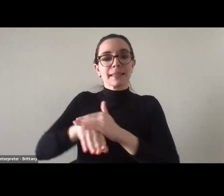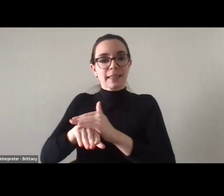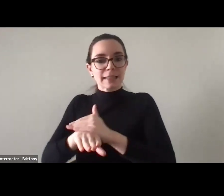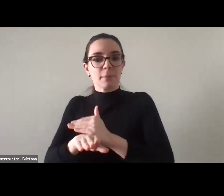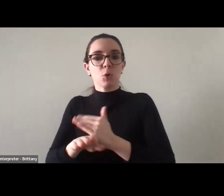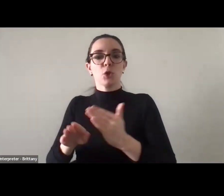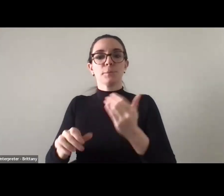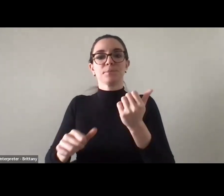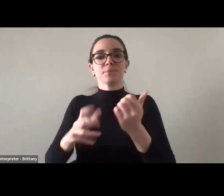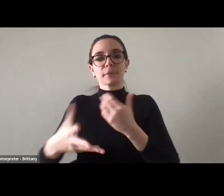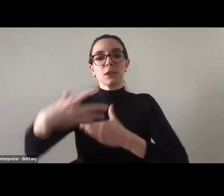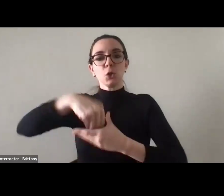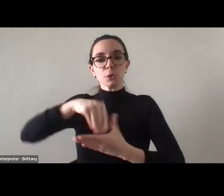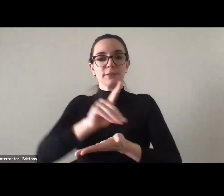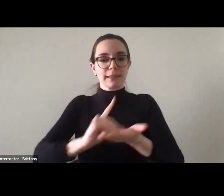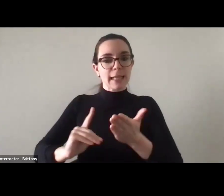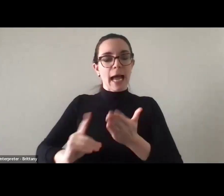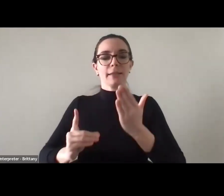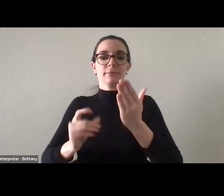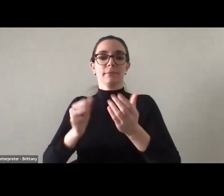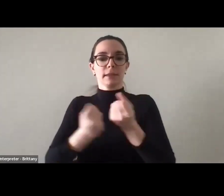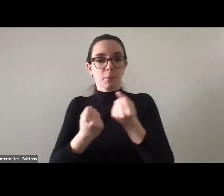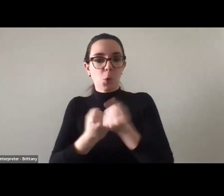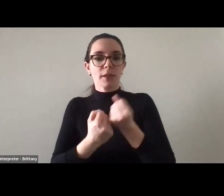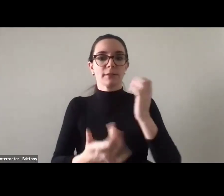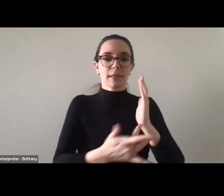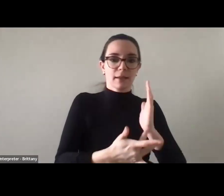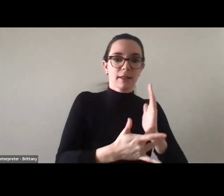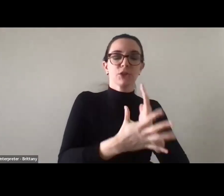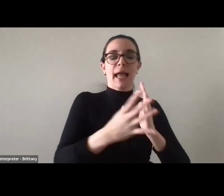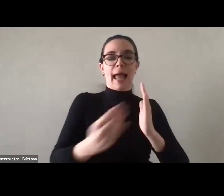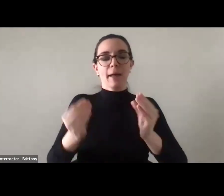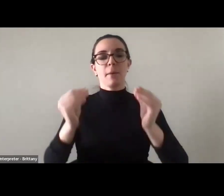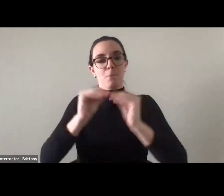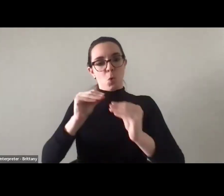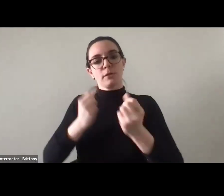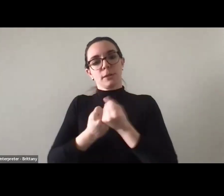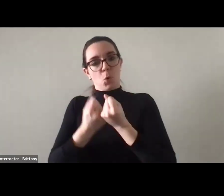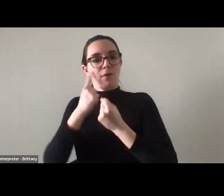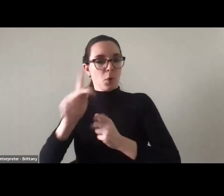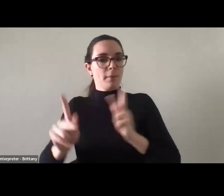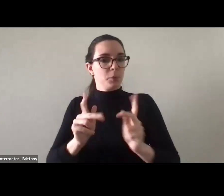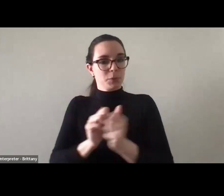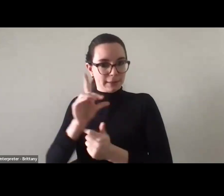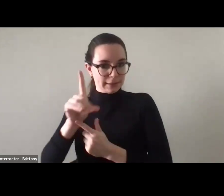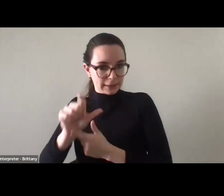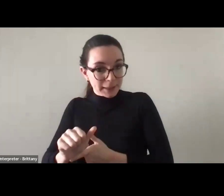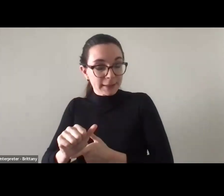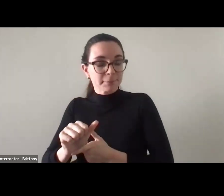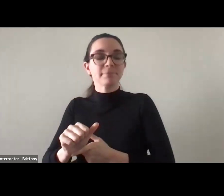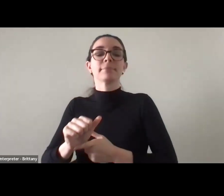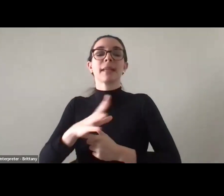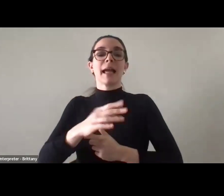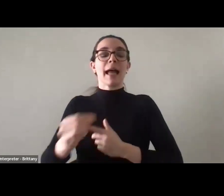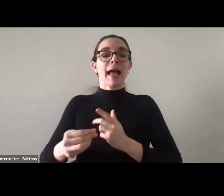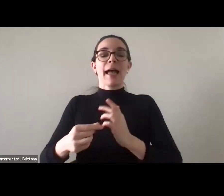and support for greater access needs for apprentices, including people with disabilities. And emphasizing success in this